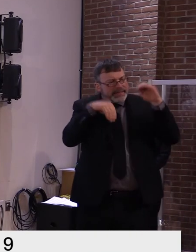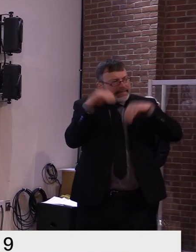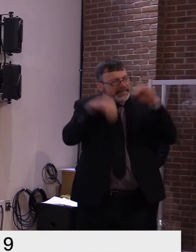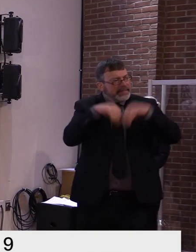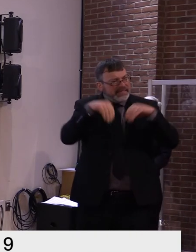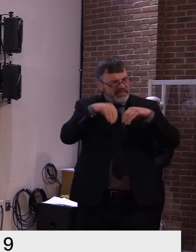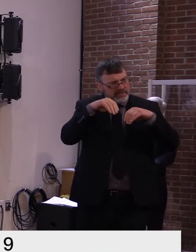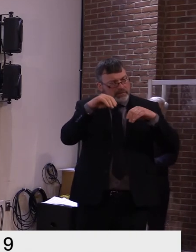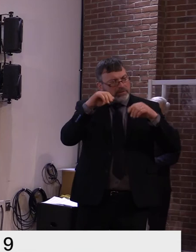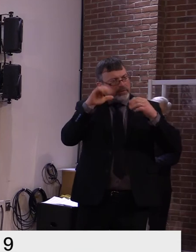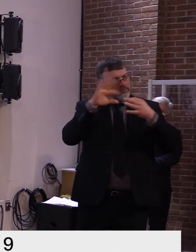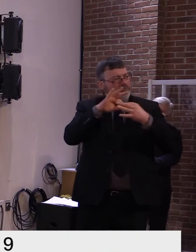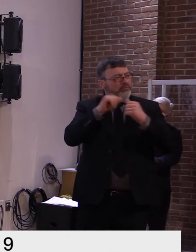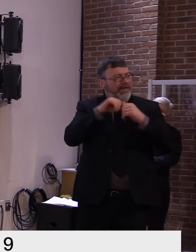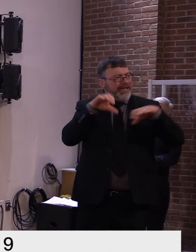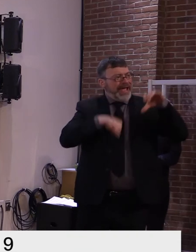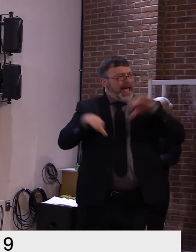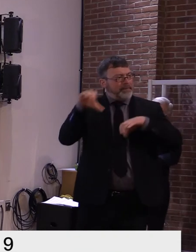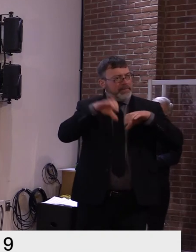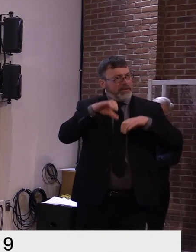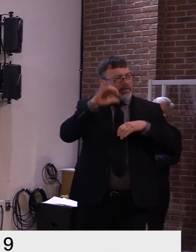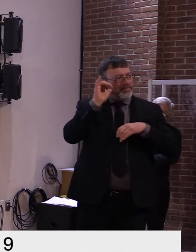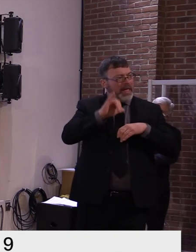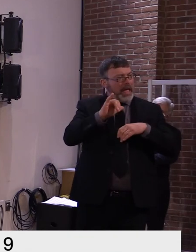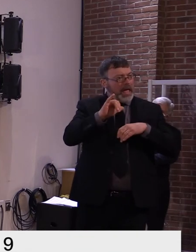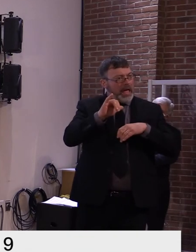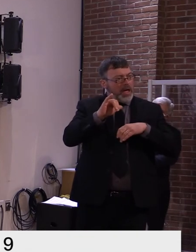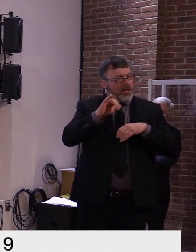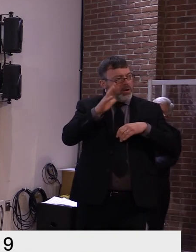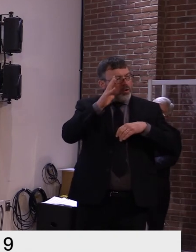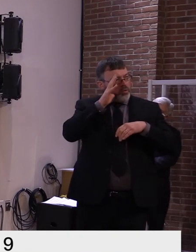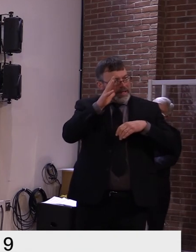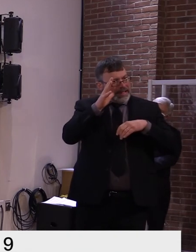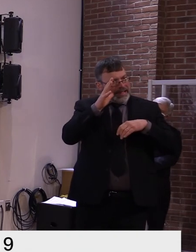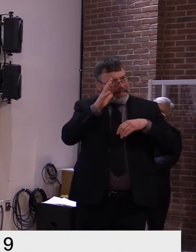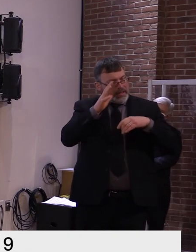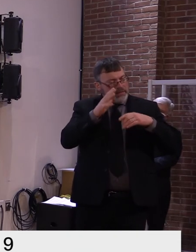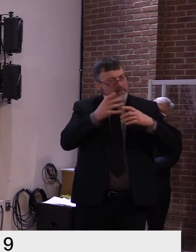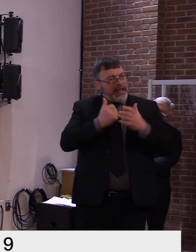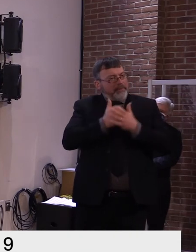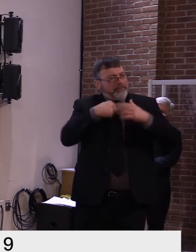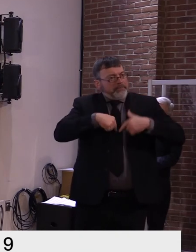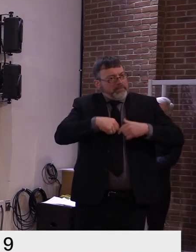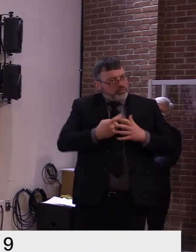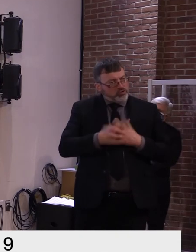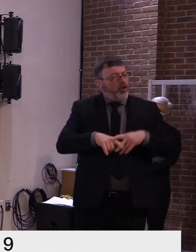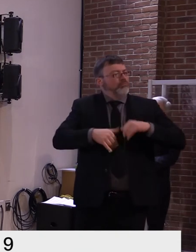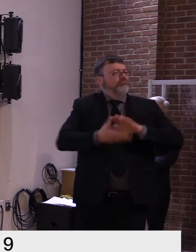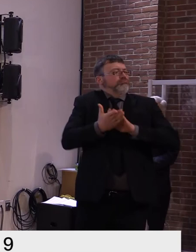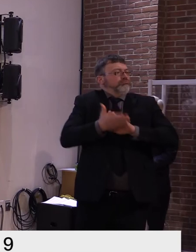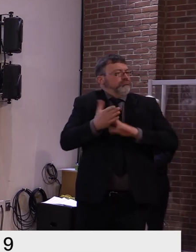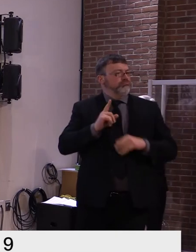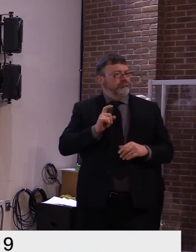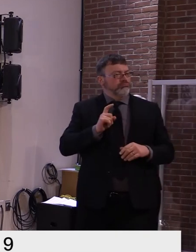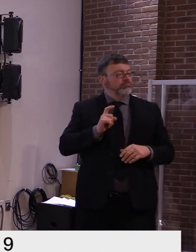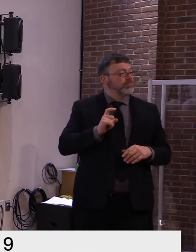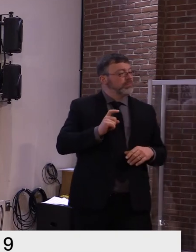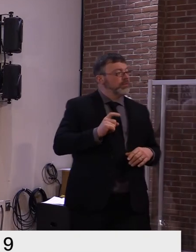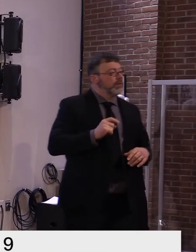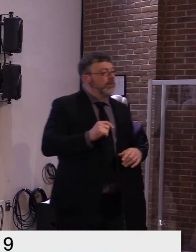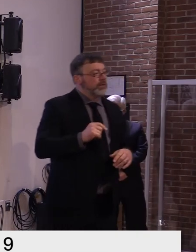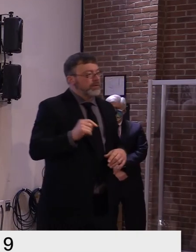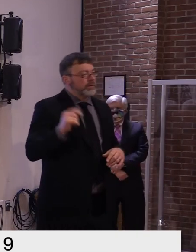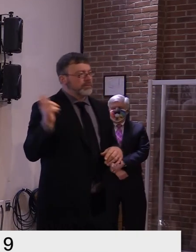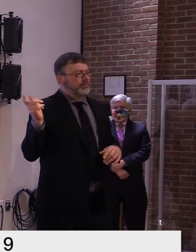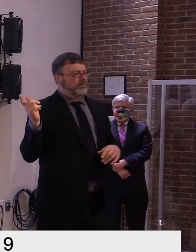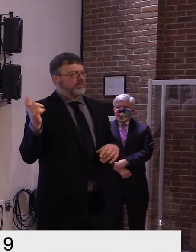to like jumpstart or spark the an immune response? Yeah, I don't believe they do. I don't want to